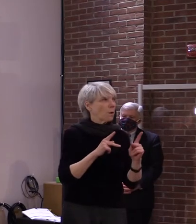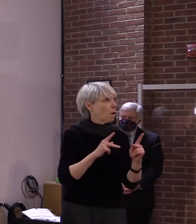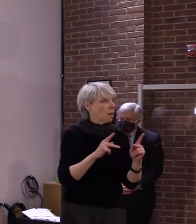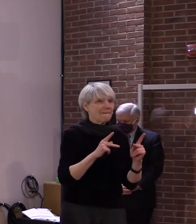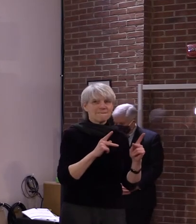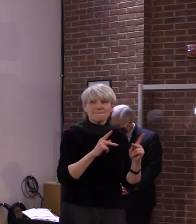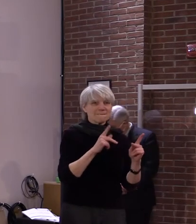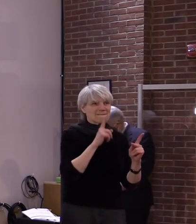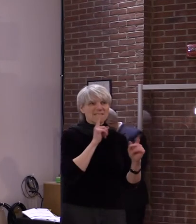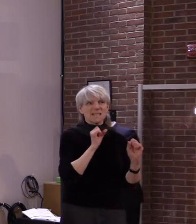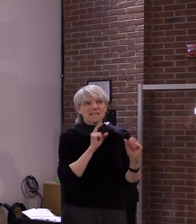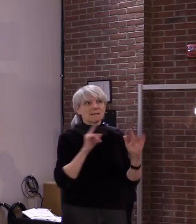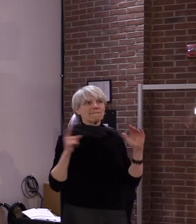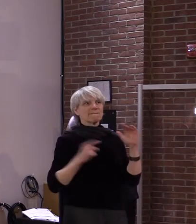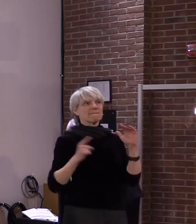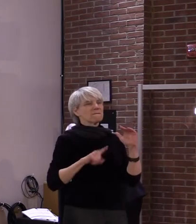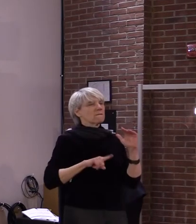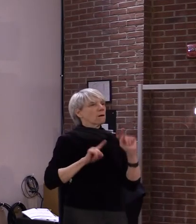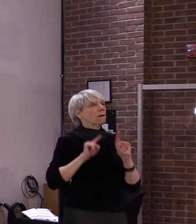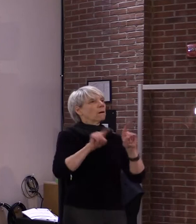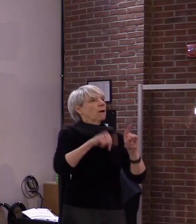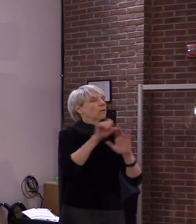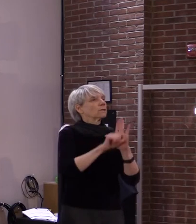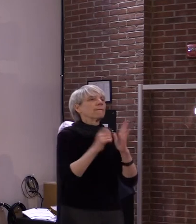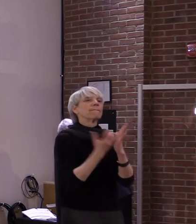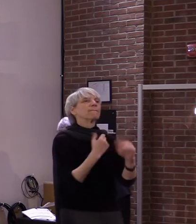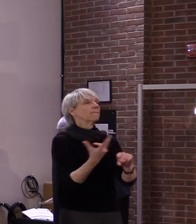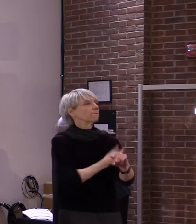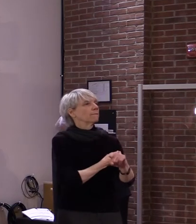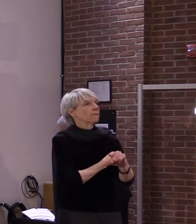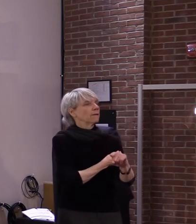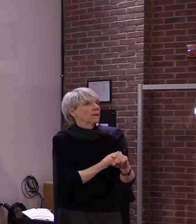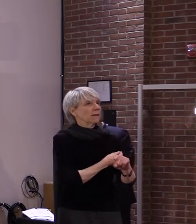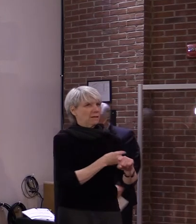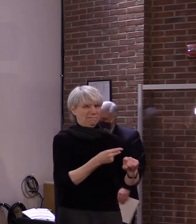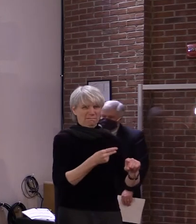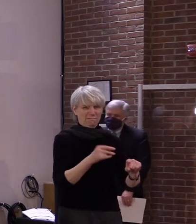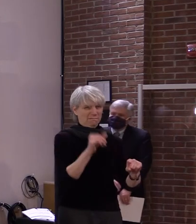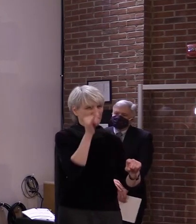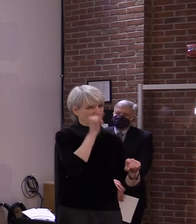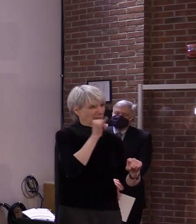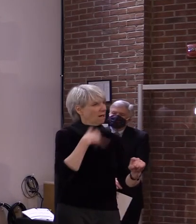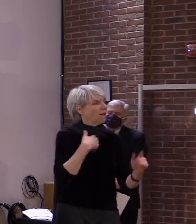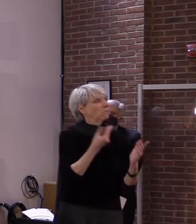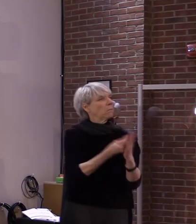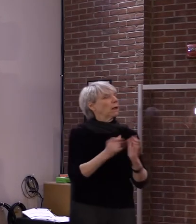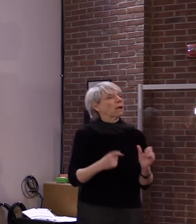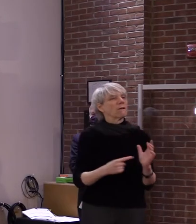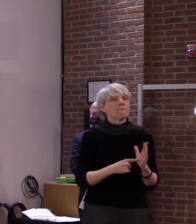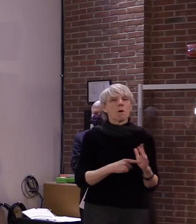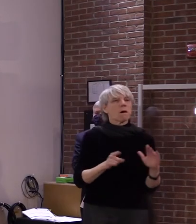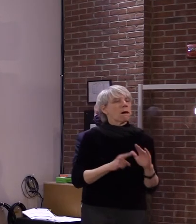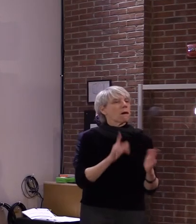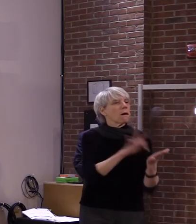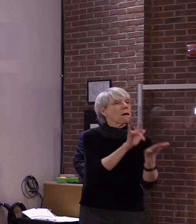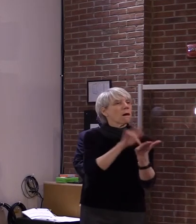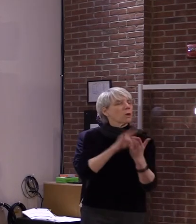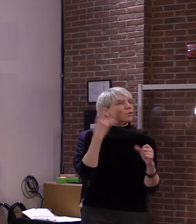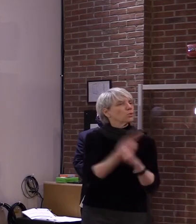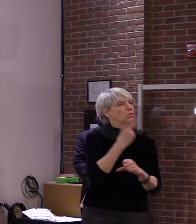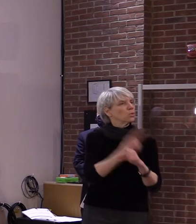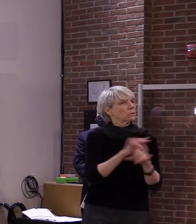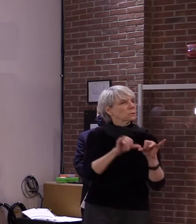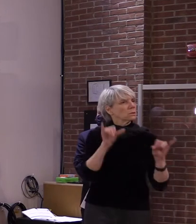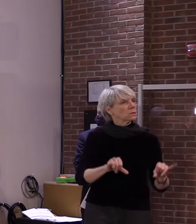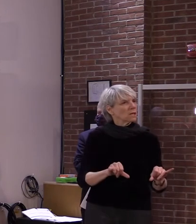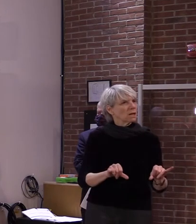lines they say that there are some groups that are even spreading the word on social media i was just wondering if this is something governor scott